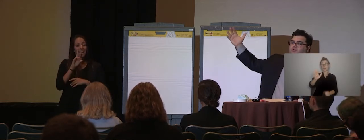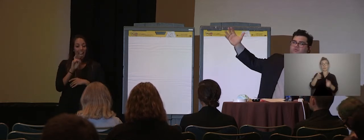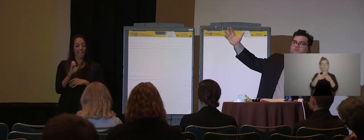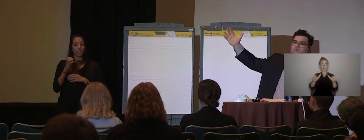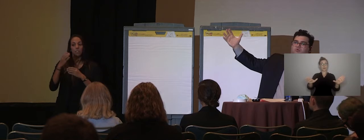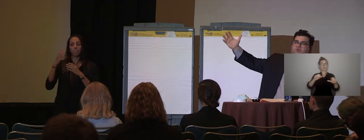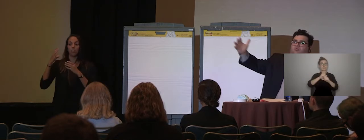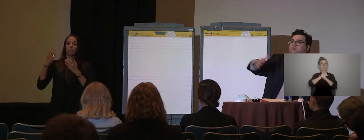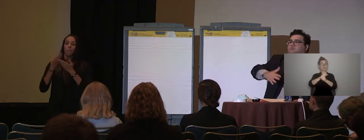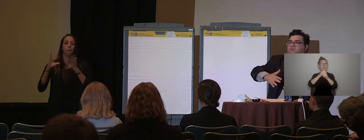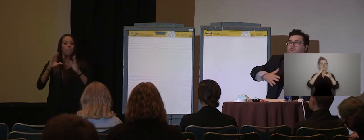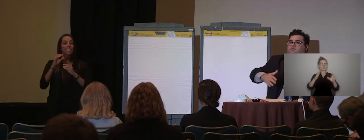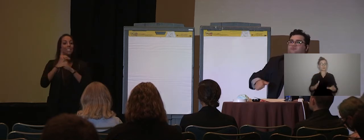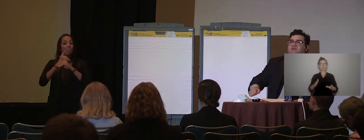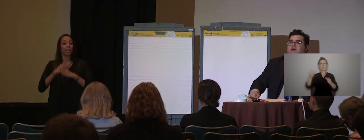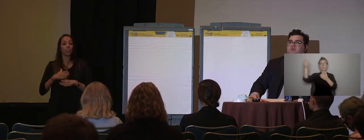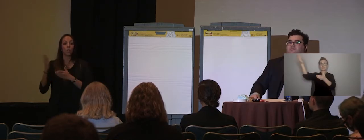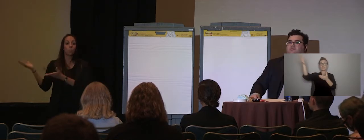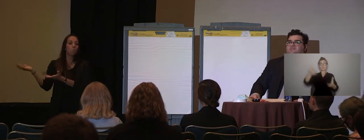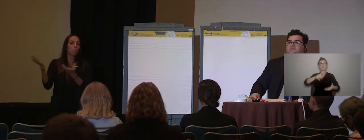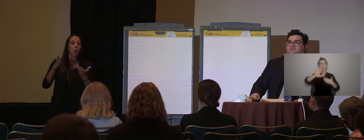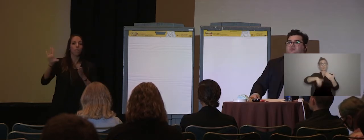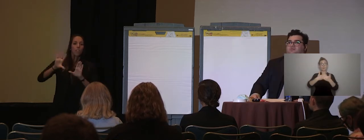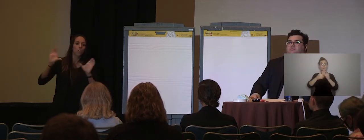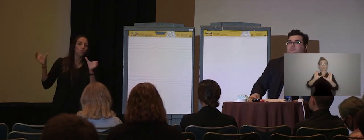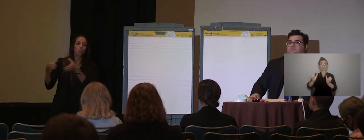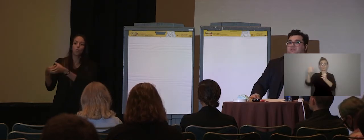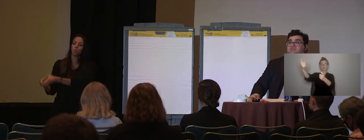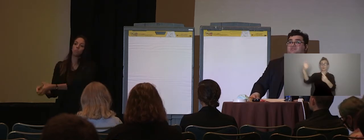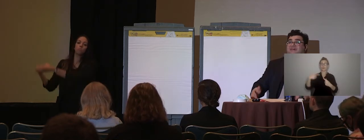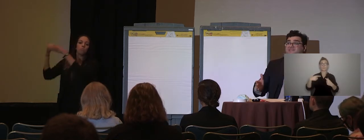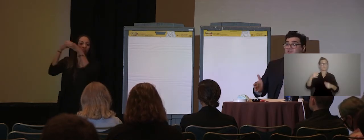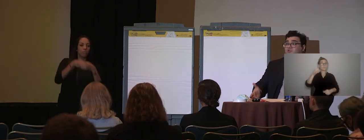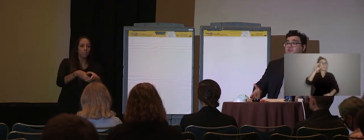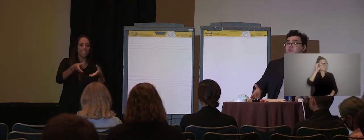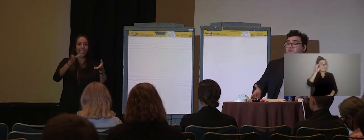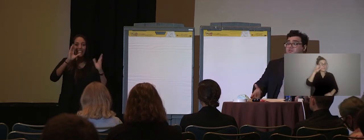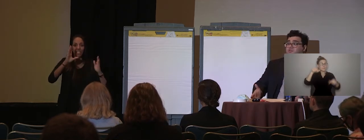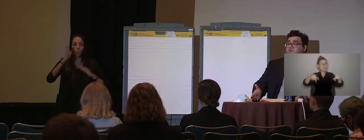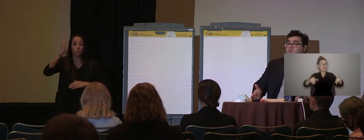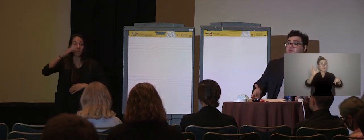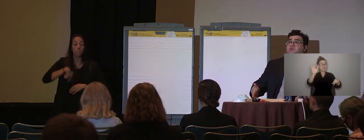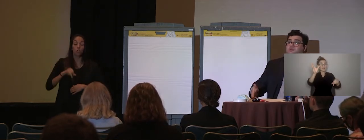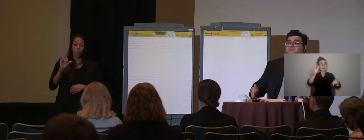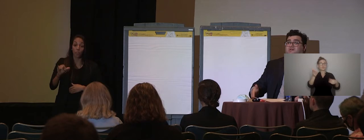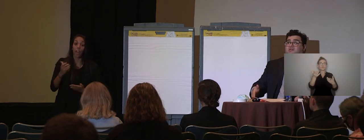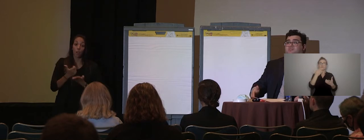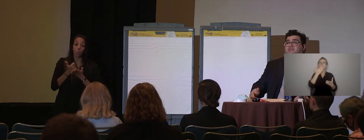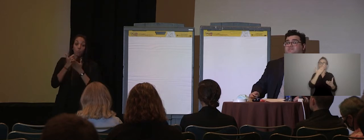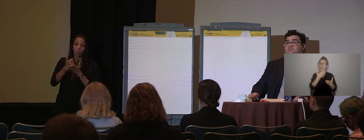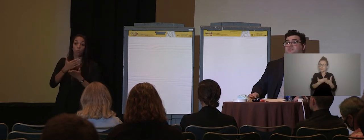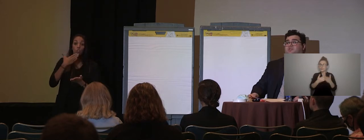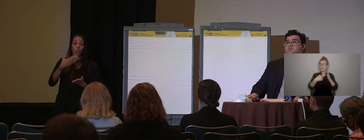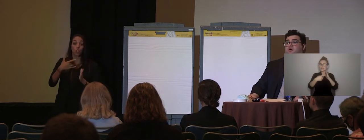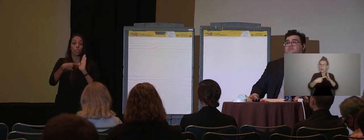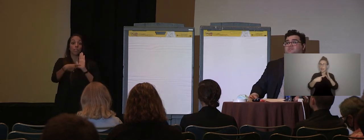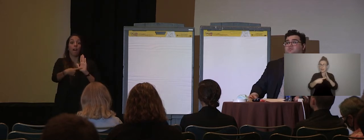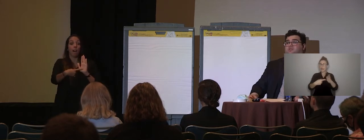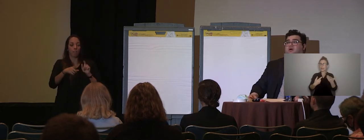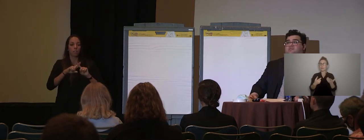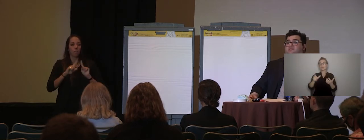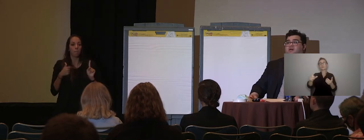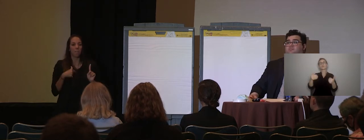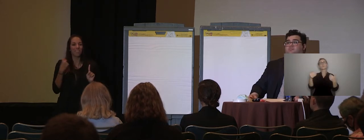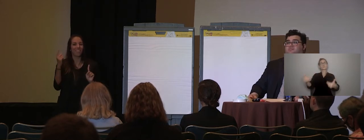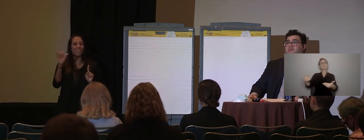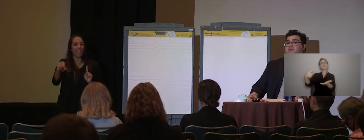brought their whole crew down to listen to the speech. So that is a good sign, but that's something that you would want to